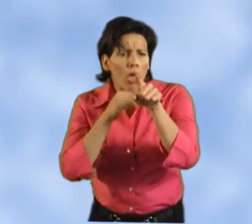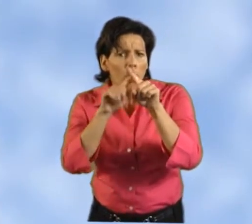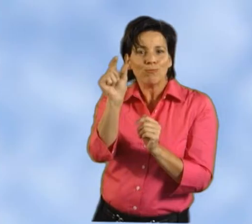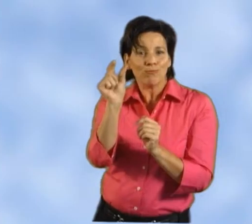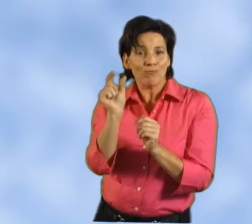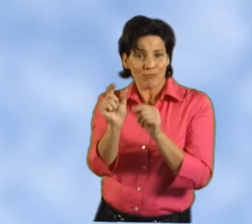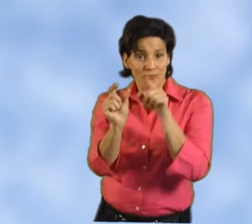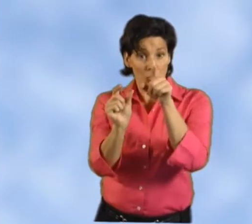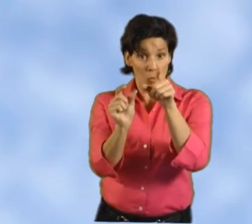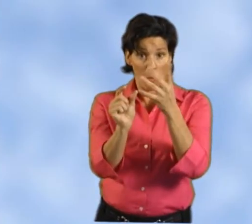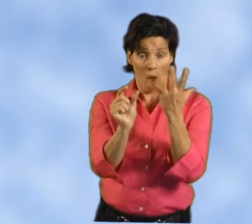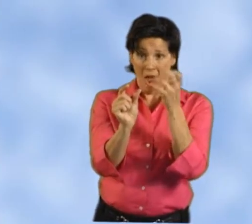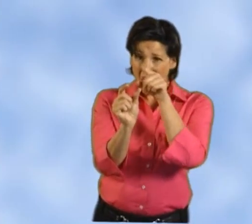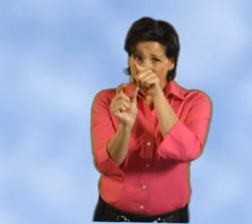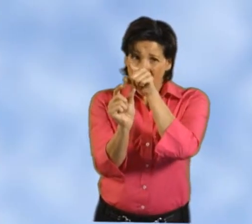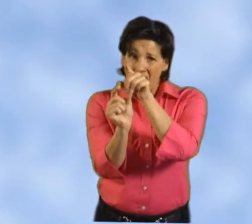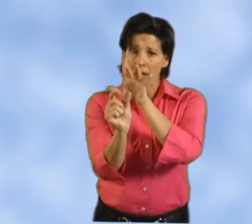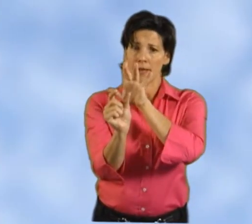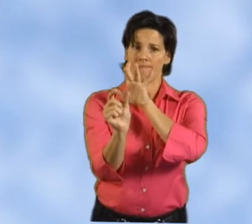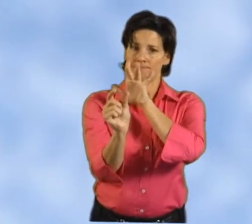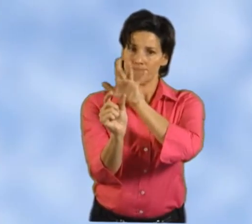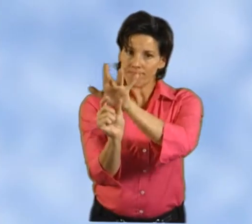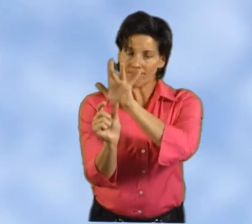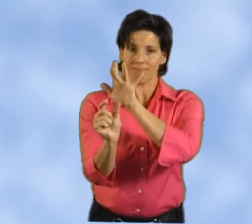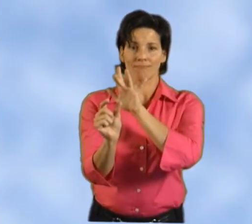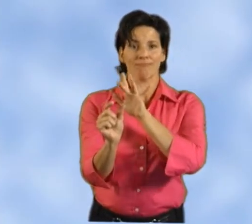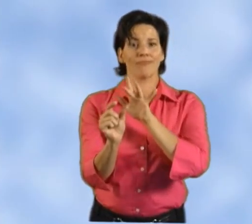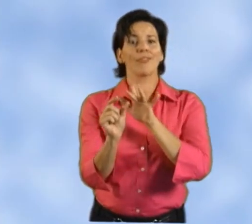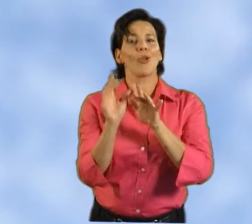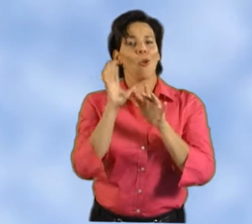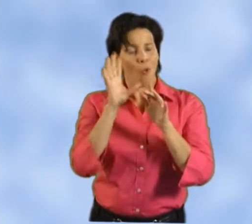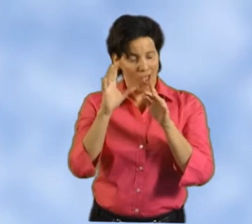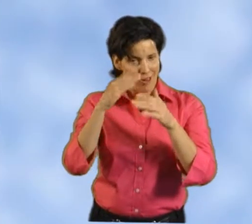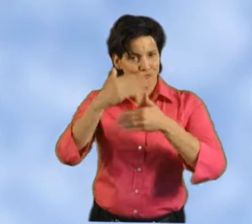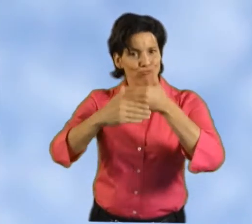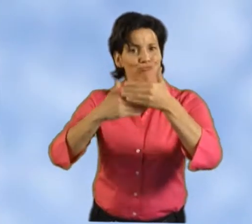We also provide a list of resources